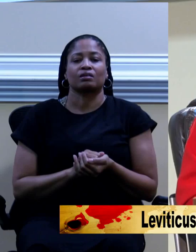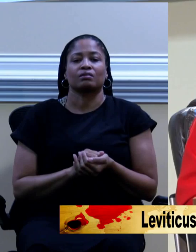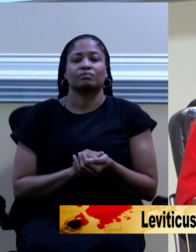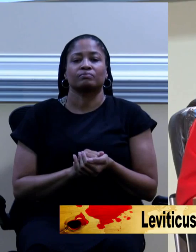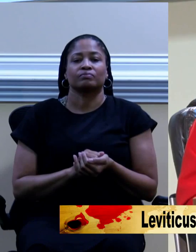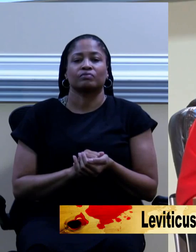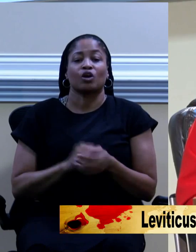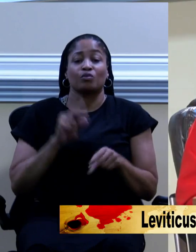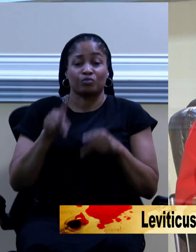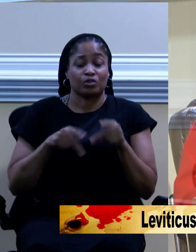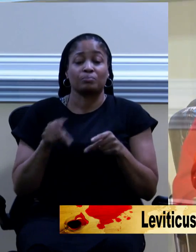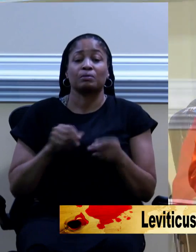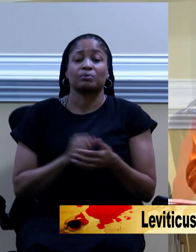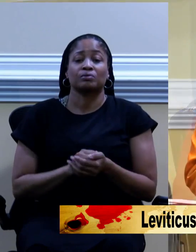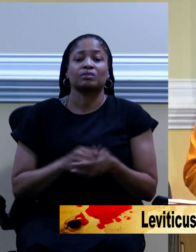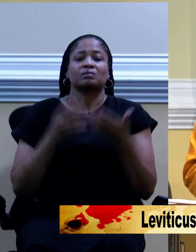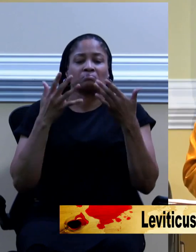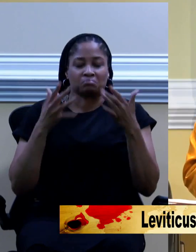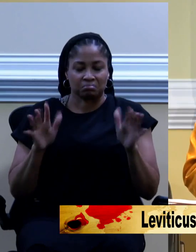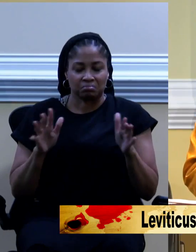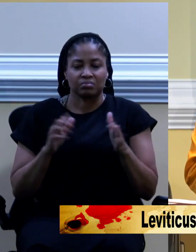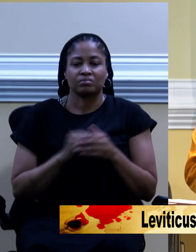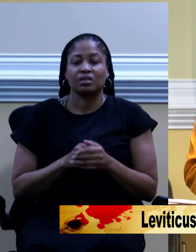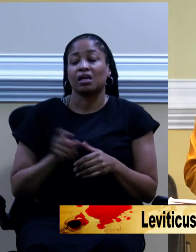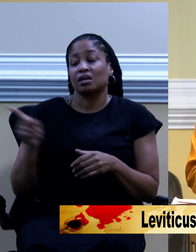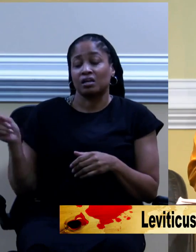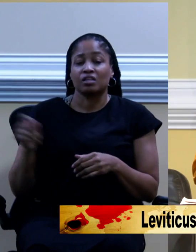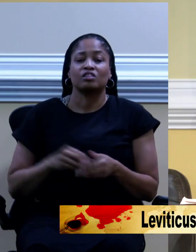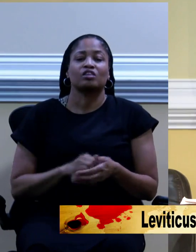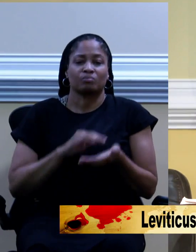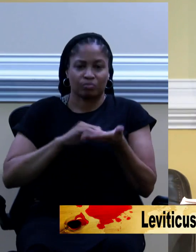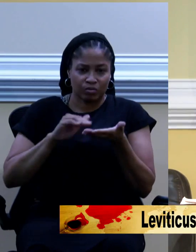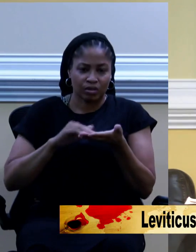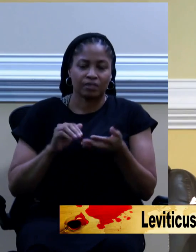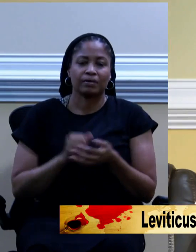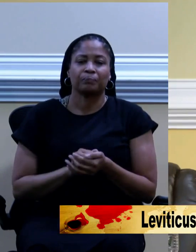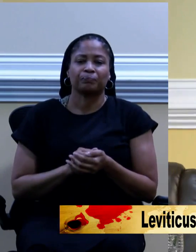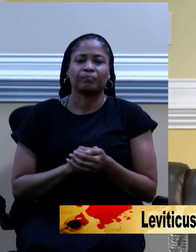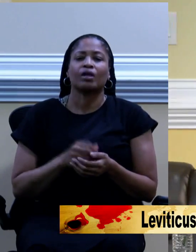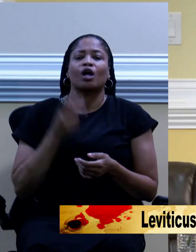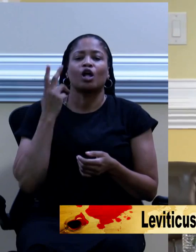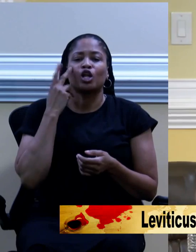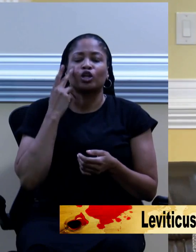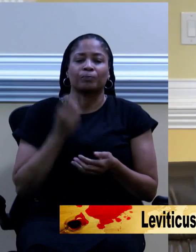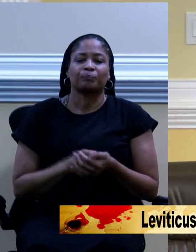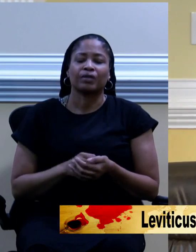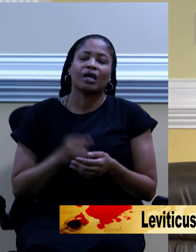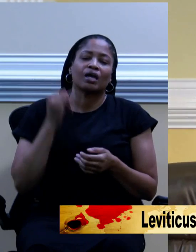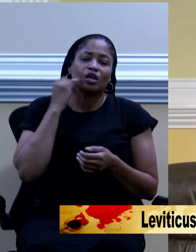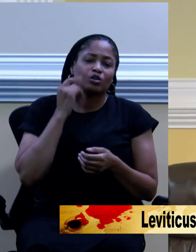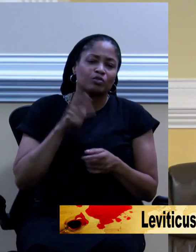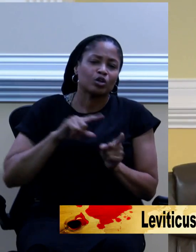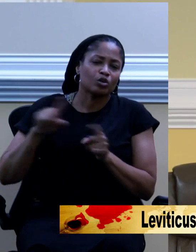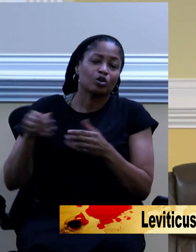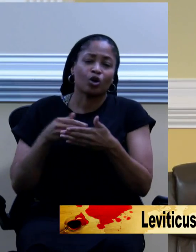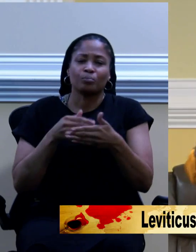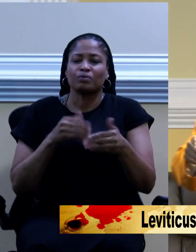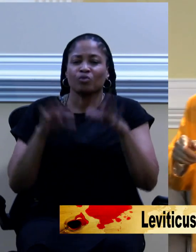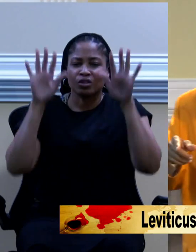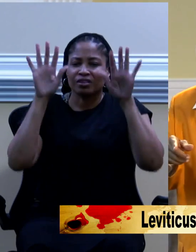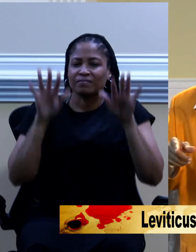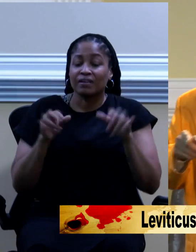So that's how atonement was made. But look, if you had to go before the veil of the temple and sprinkle the